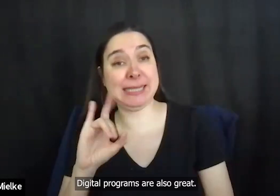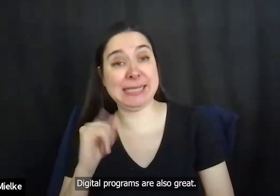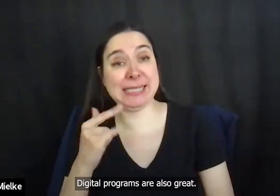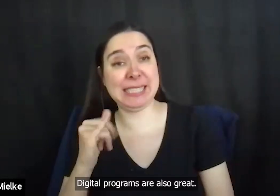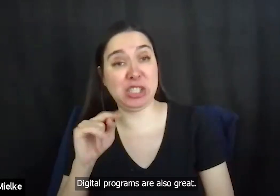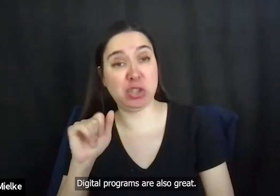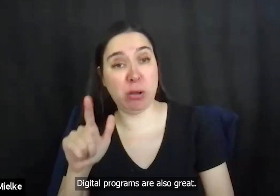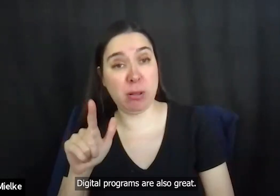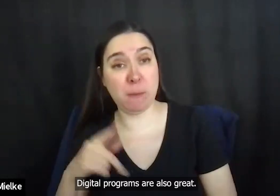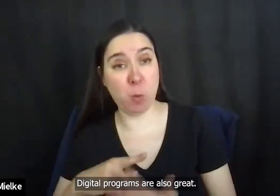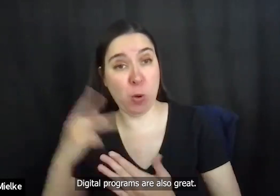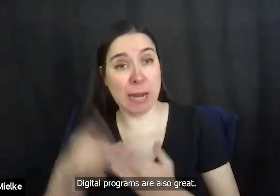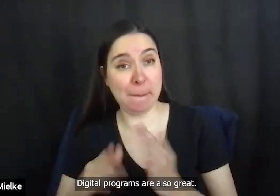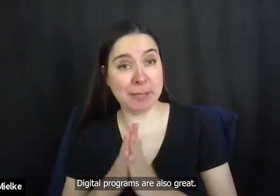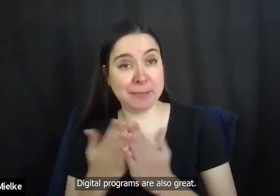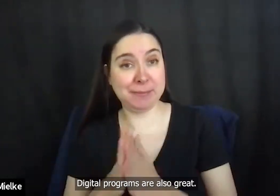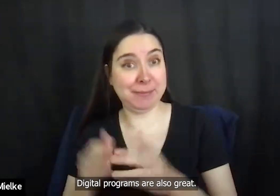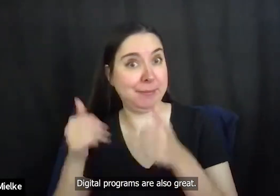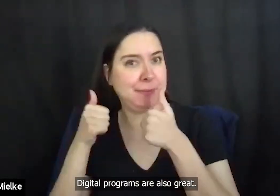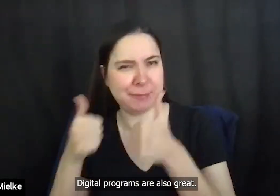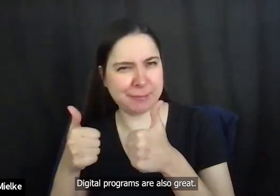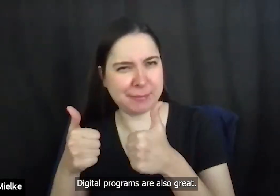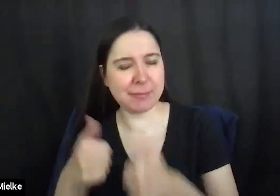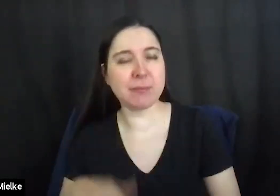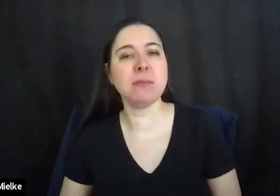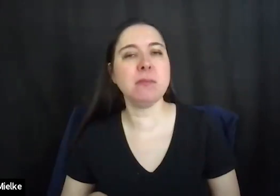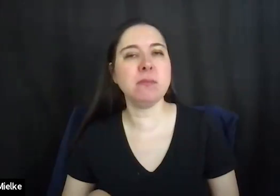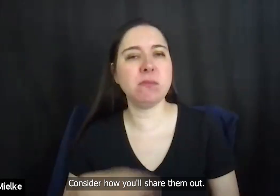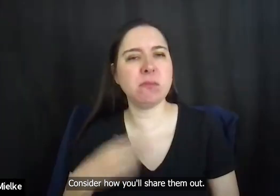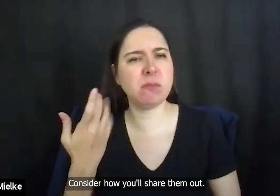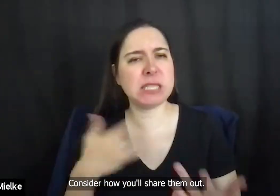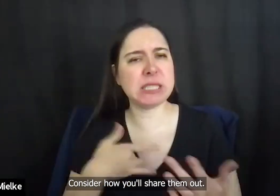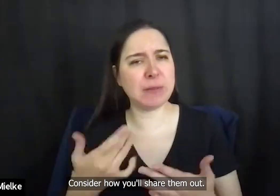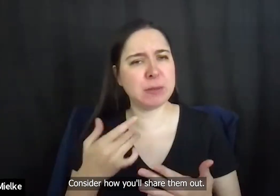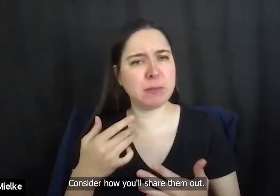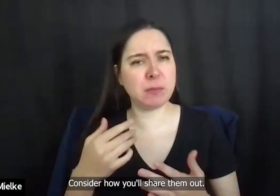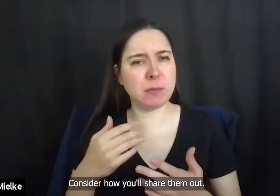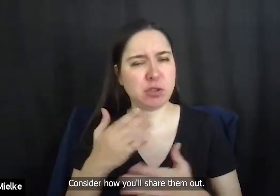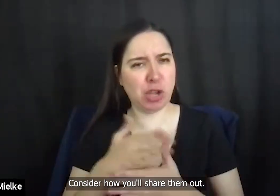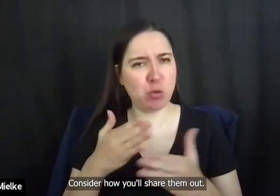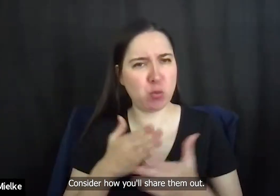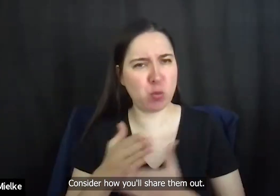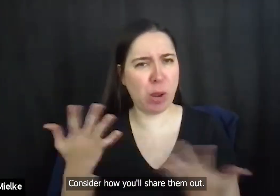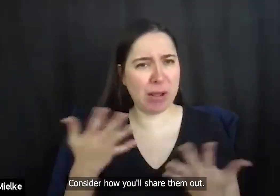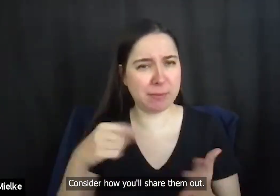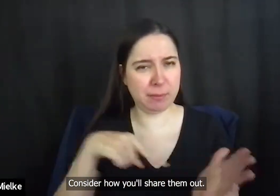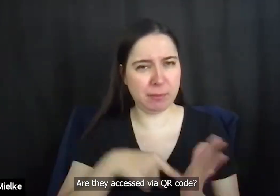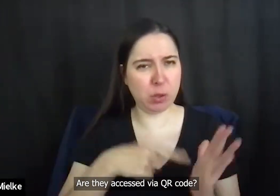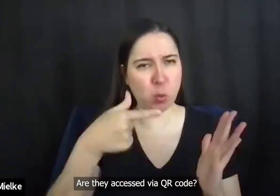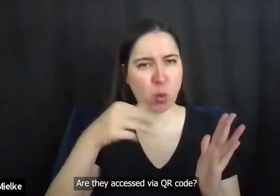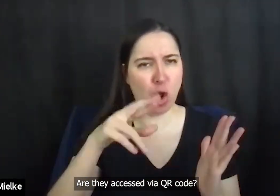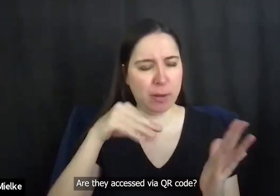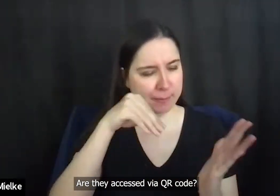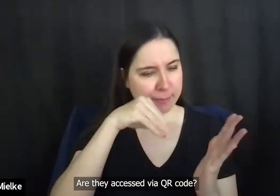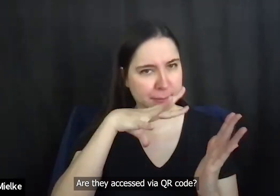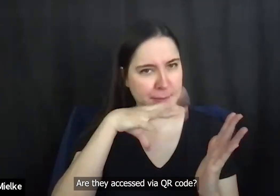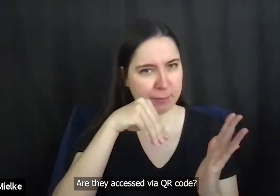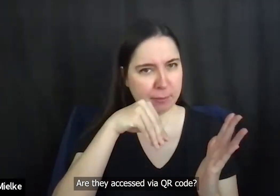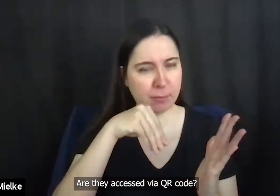Digital programs are also great. Consider how you'll share them out. Are they accessed via QR